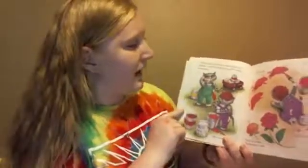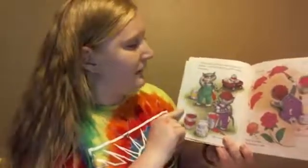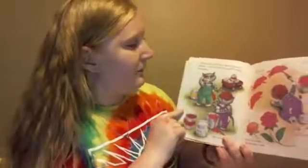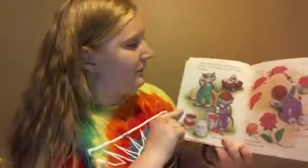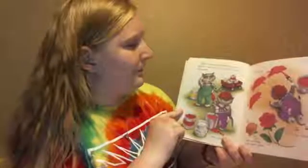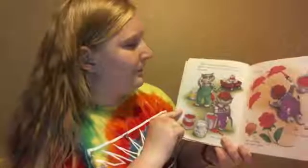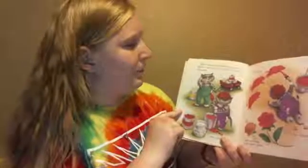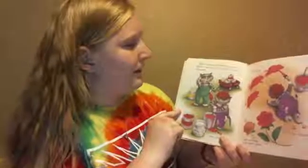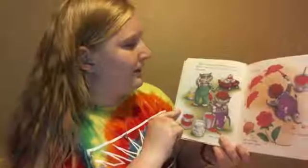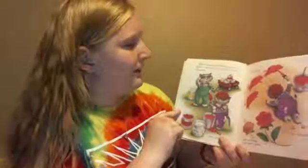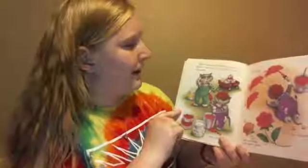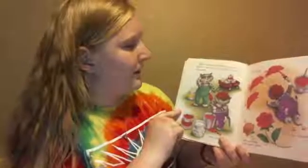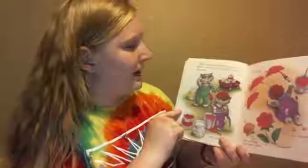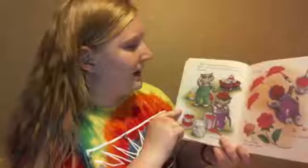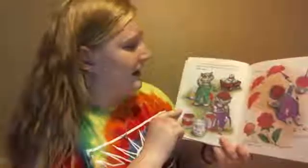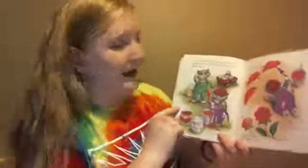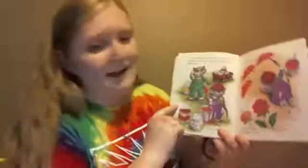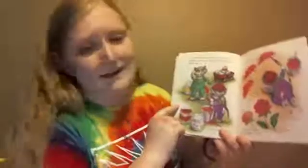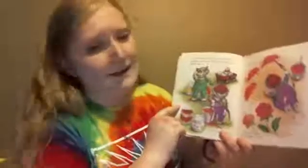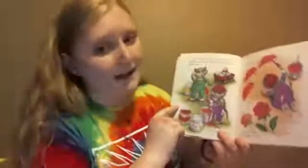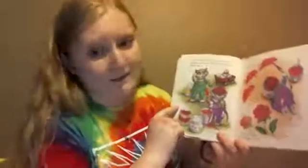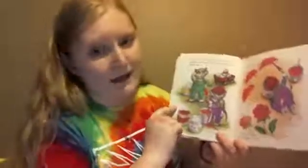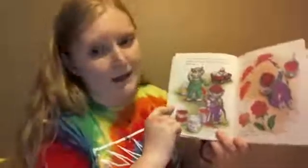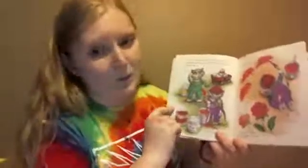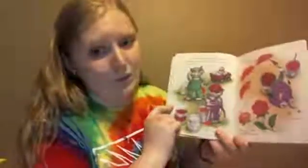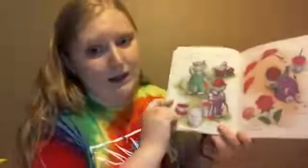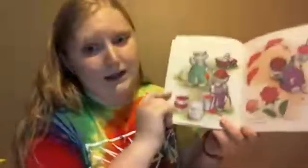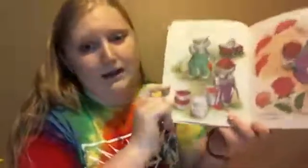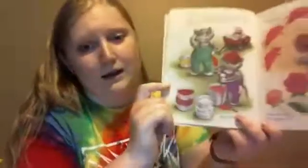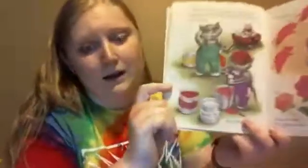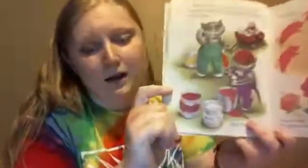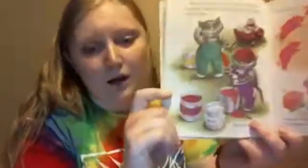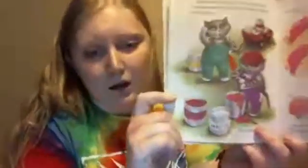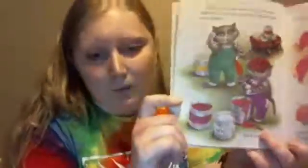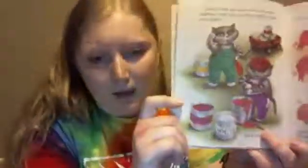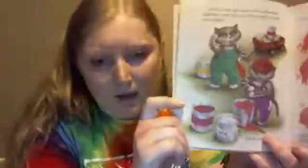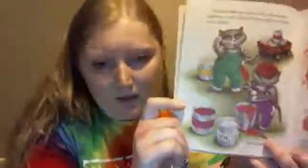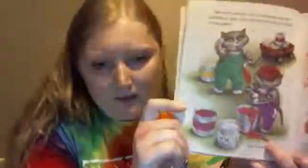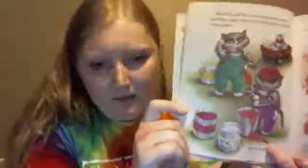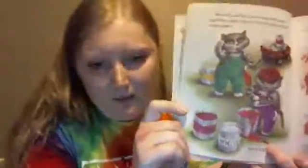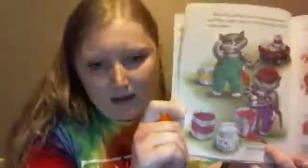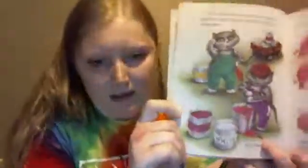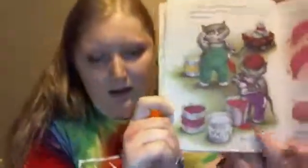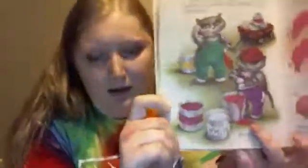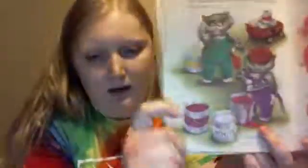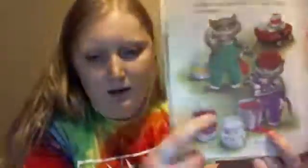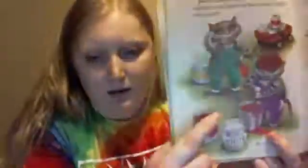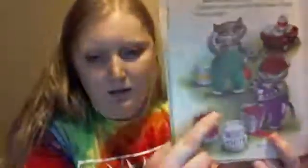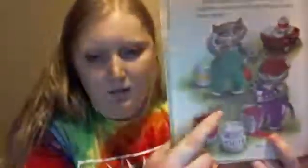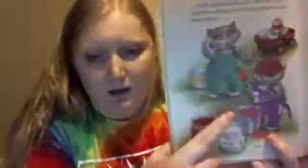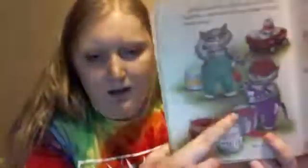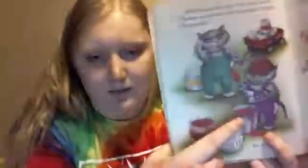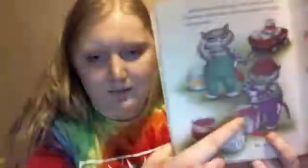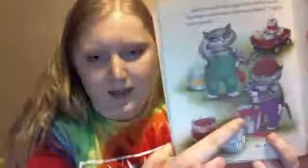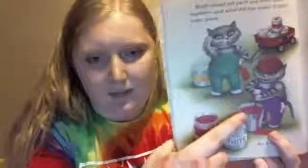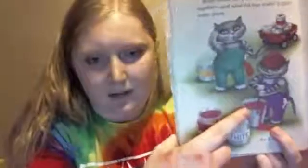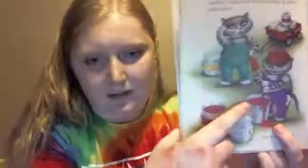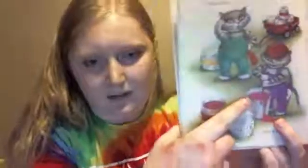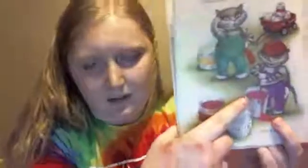And what did that make? It didn't make green. What color did it make? What color is that one?